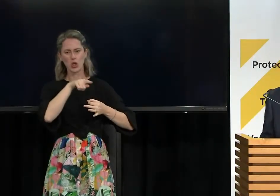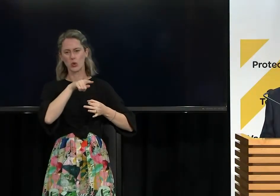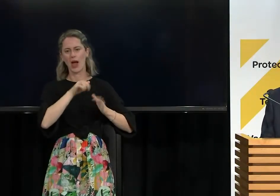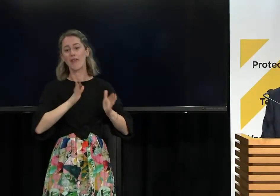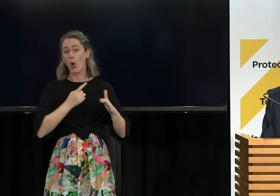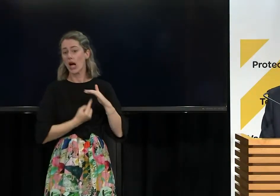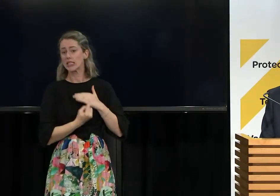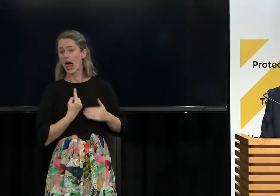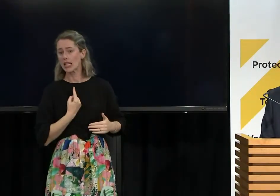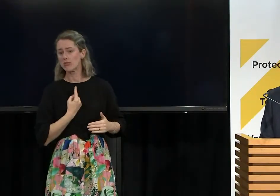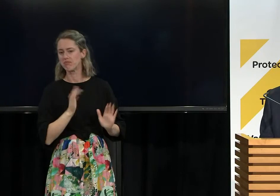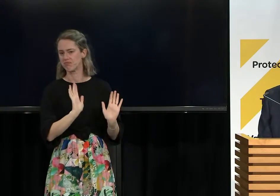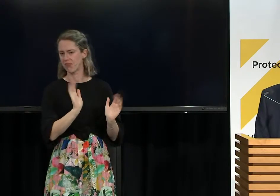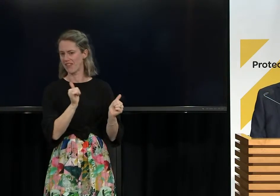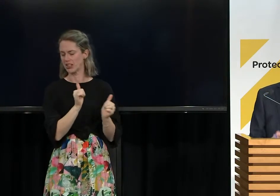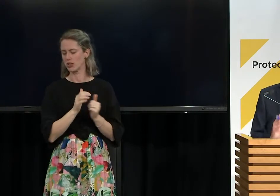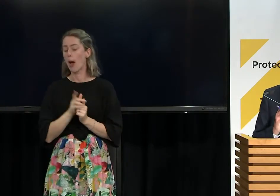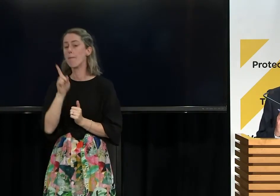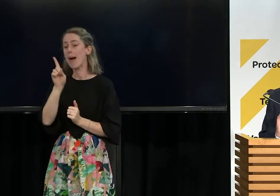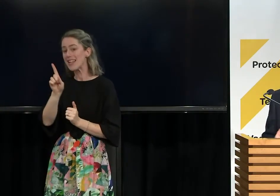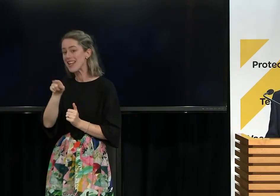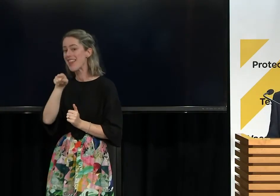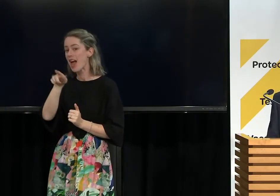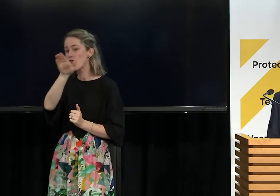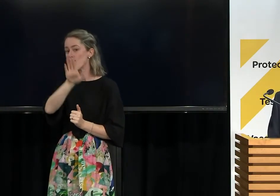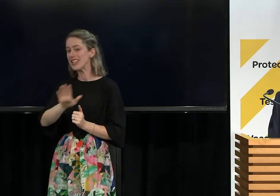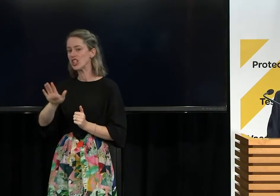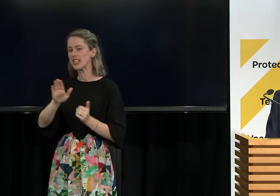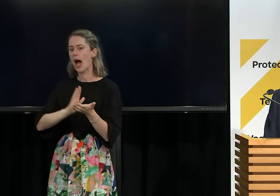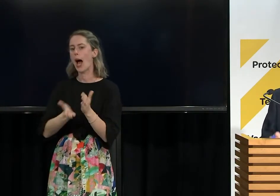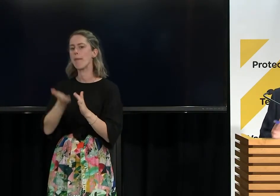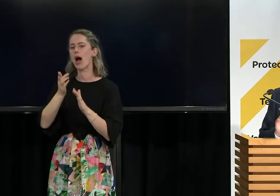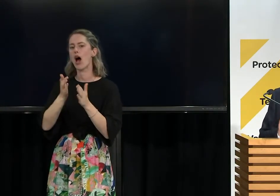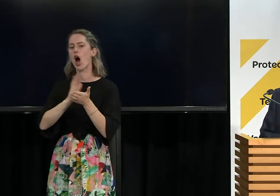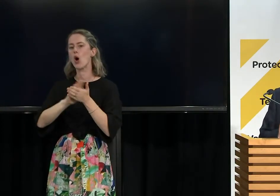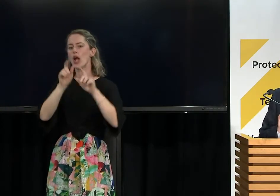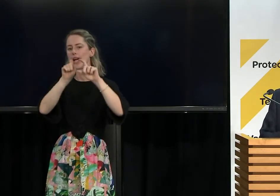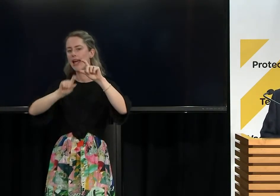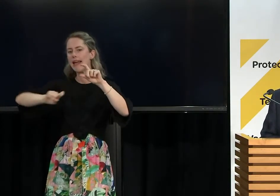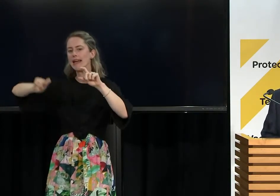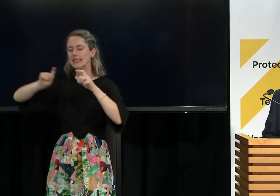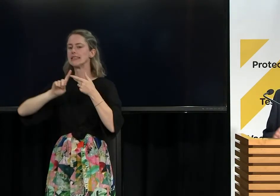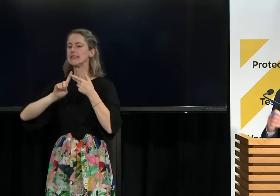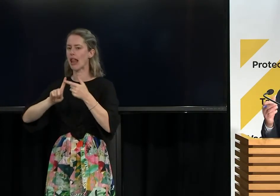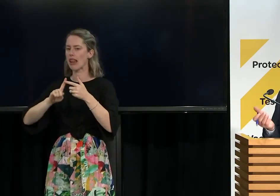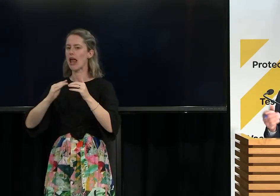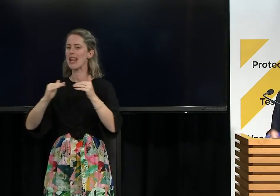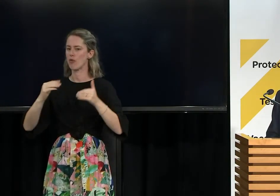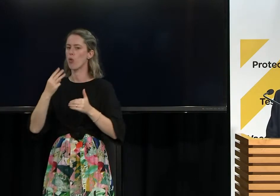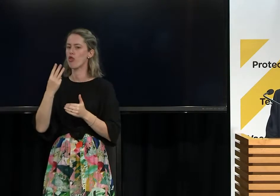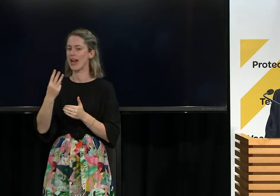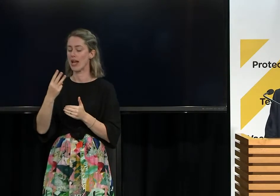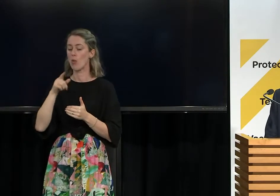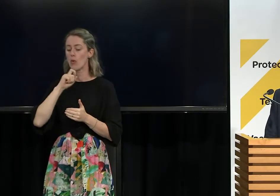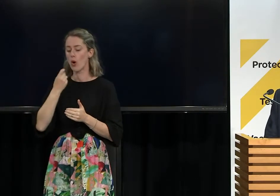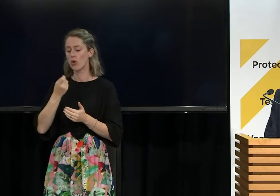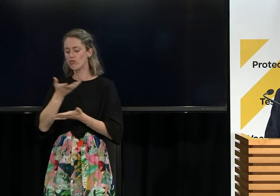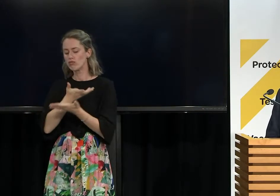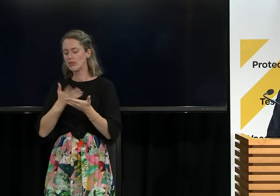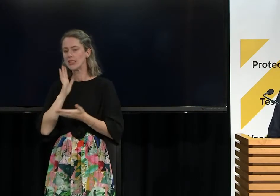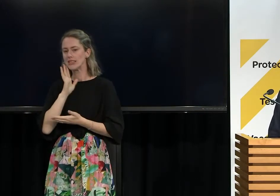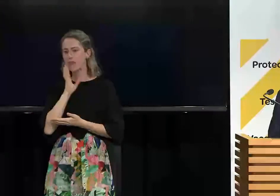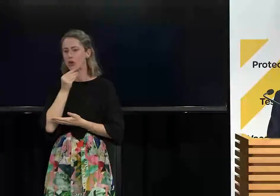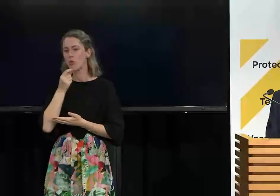that isolation. The Upper Hauraki region stays under Alert Level 3. We are reviewing that this afternoon, and a decision will be announced